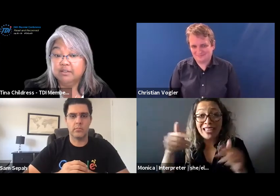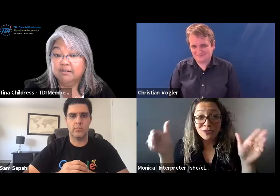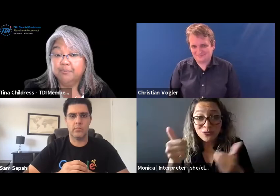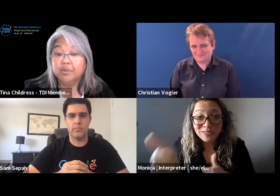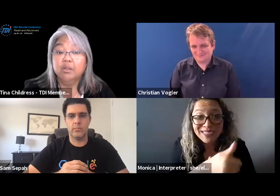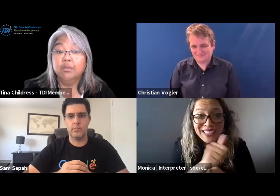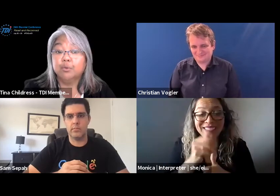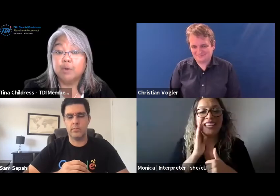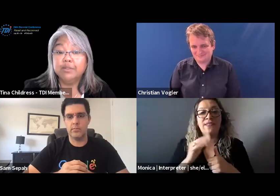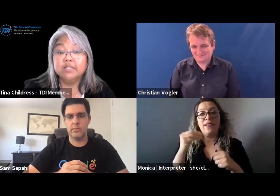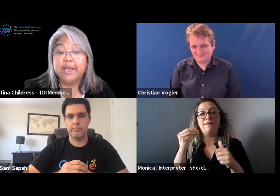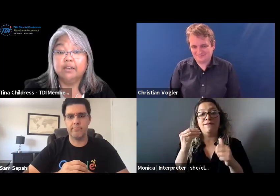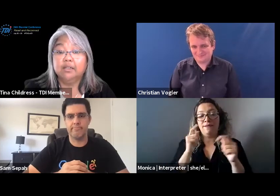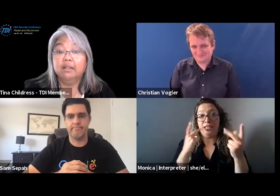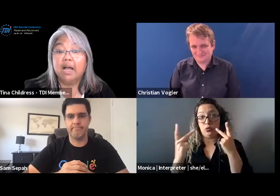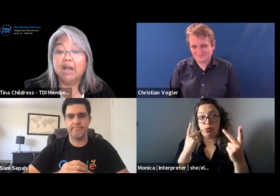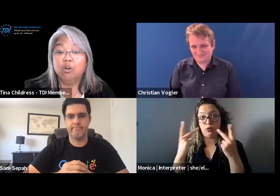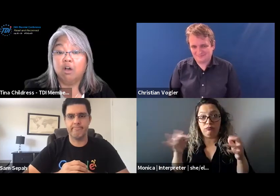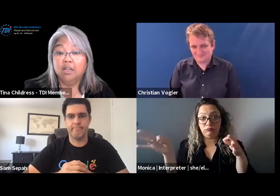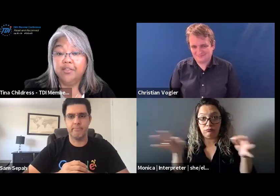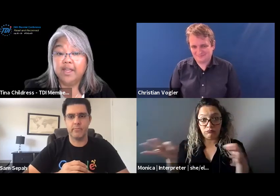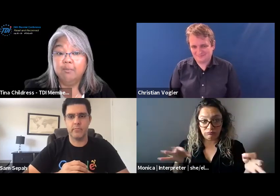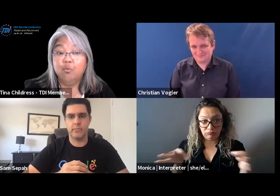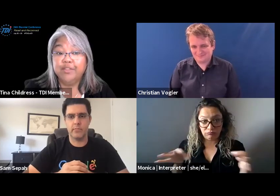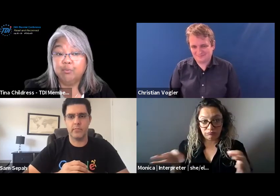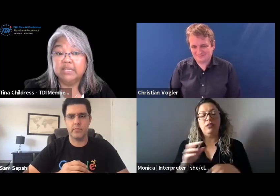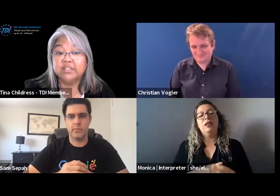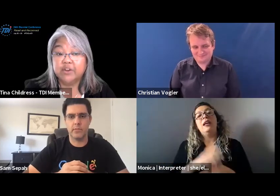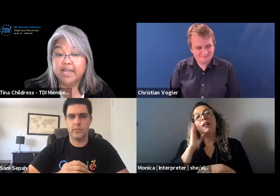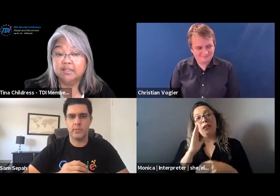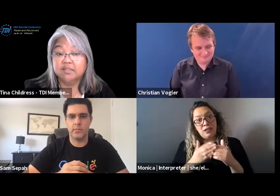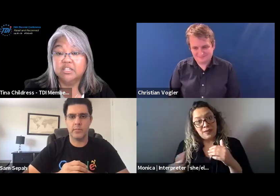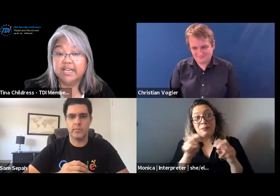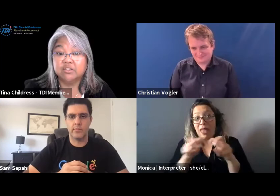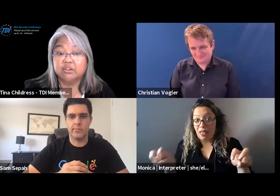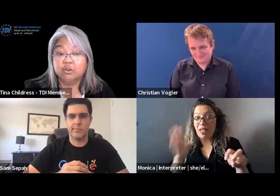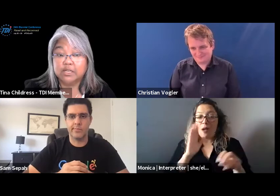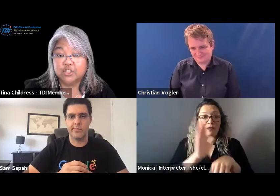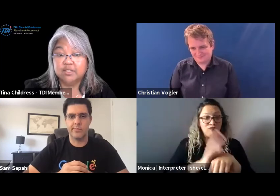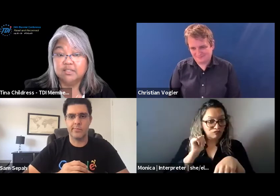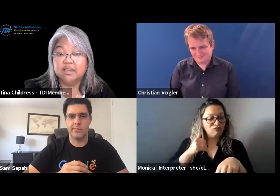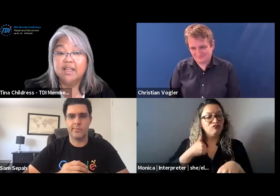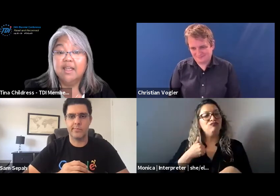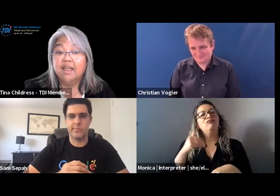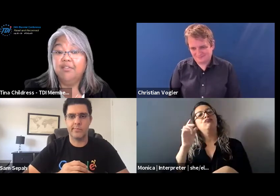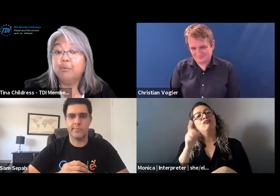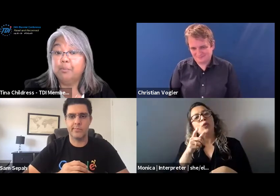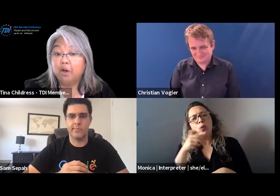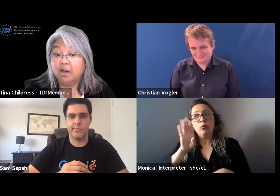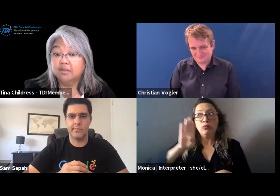description. Throughout this panel, I will call on them when they raise their hands to answer questions, and they will